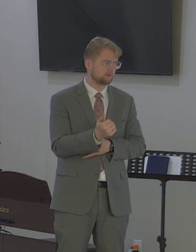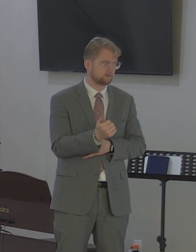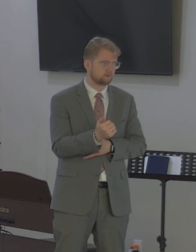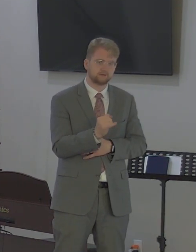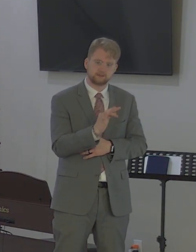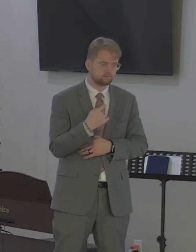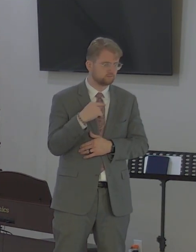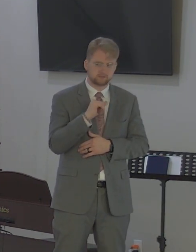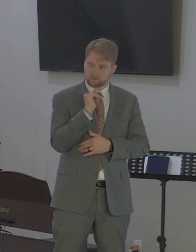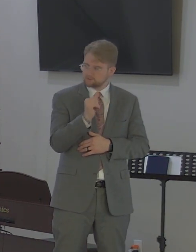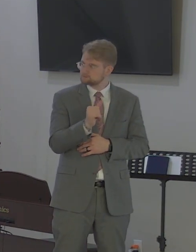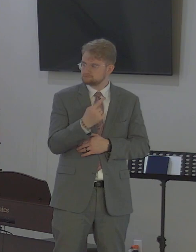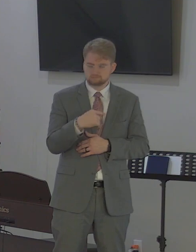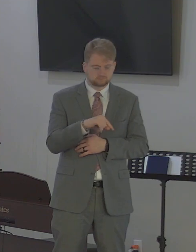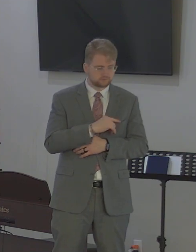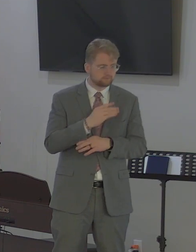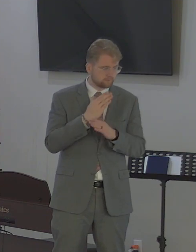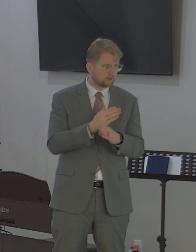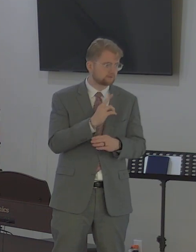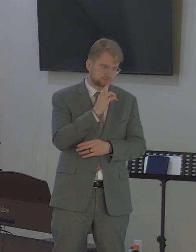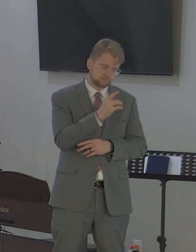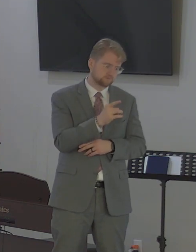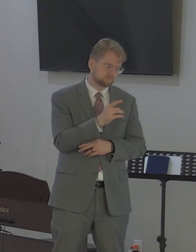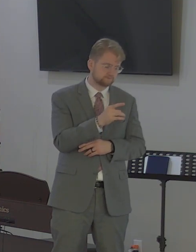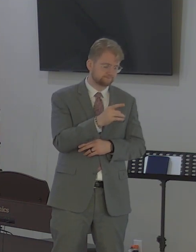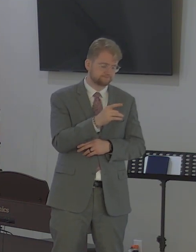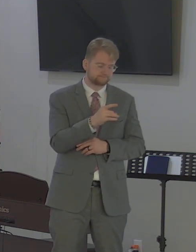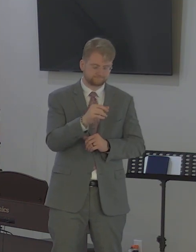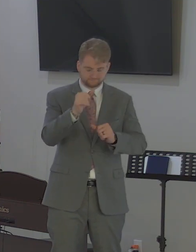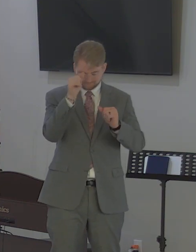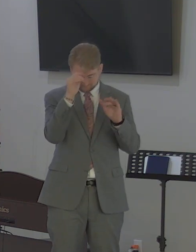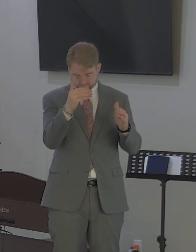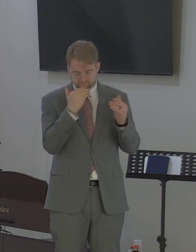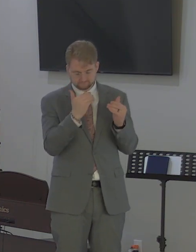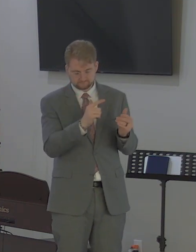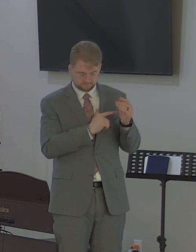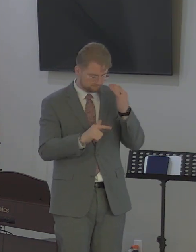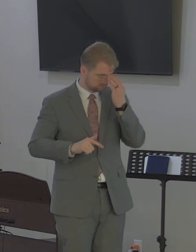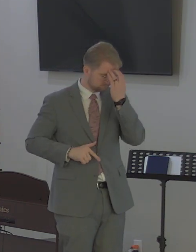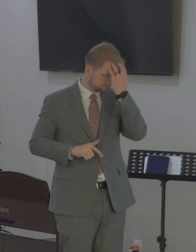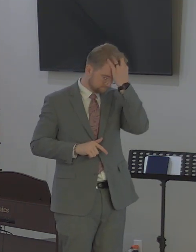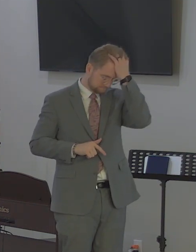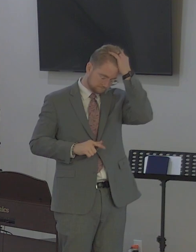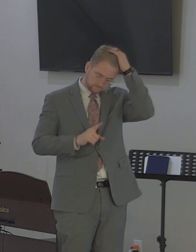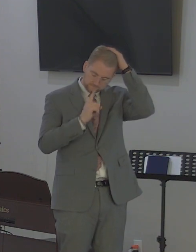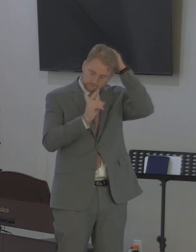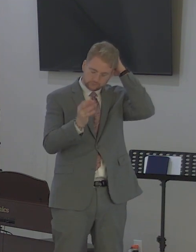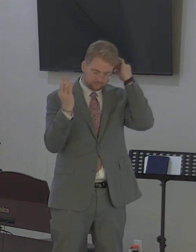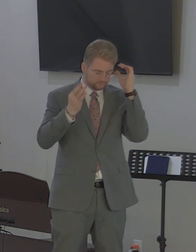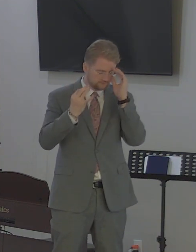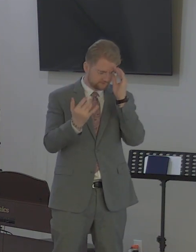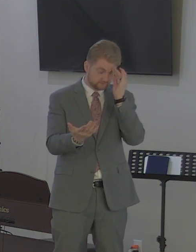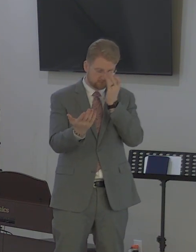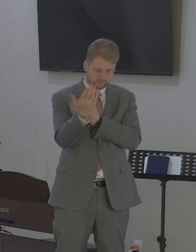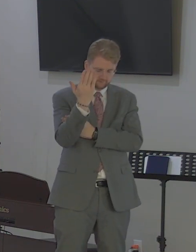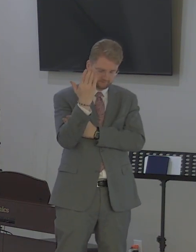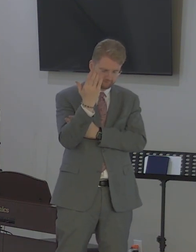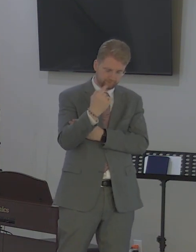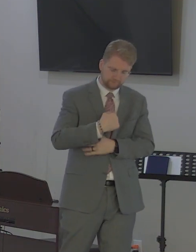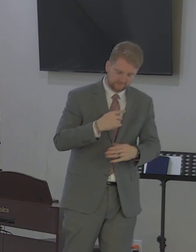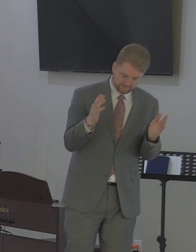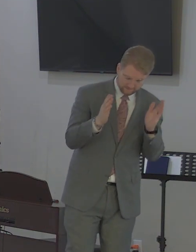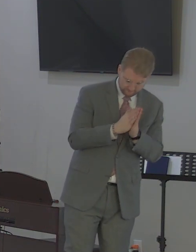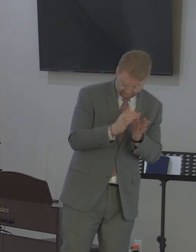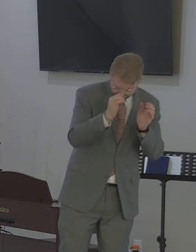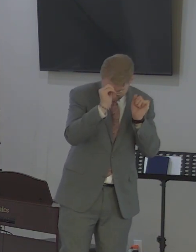If we don't, we hinder the truth. Father, thank you, Lord. Truth's been preached this morning. I pray, Father,